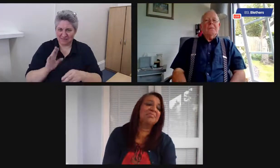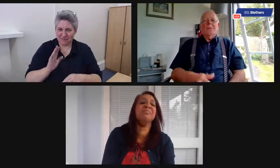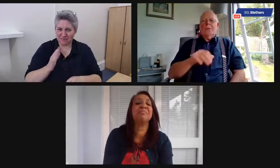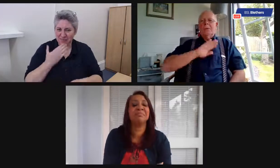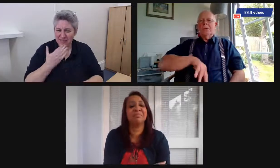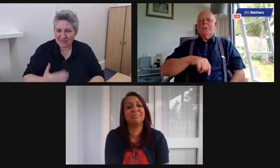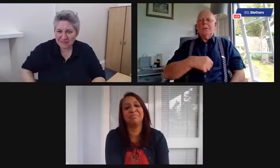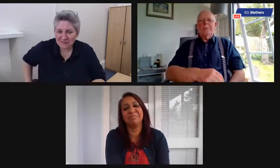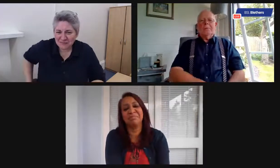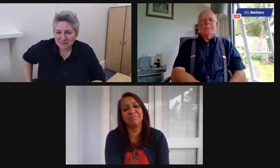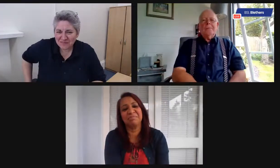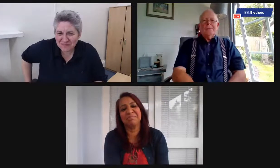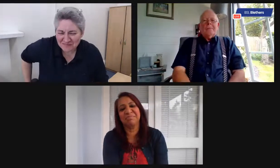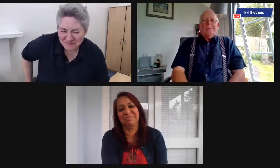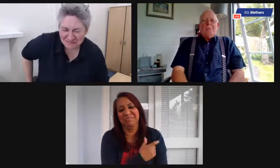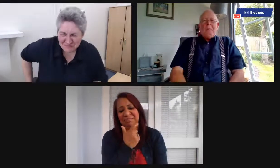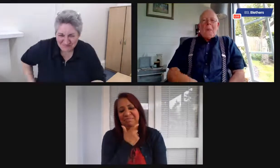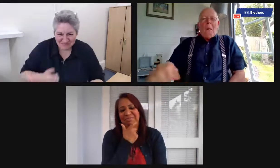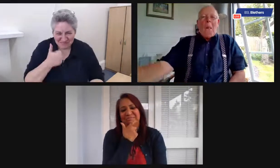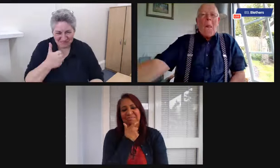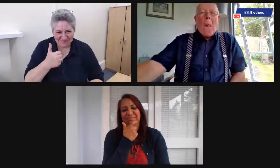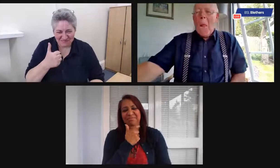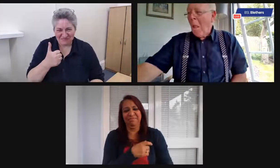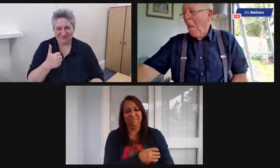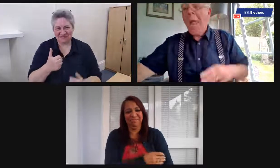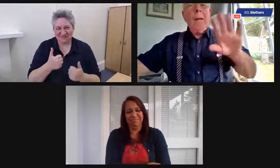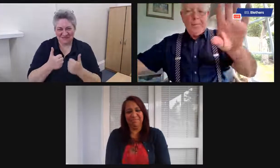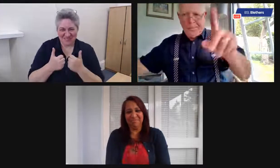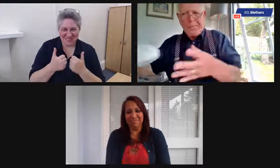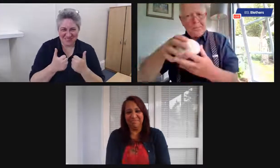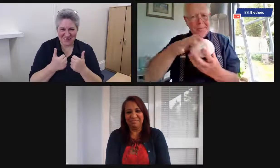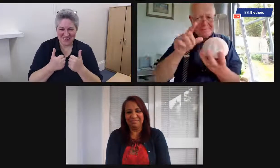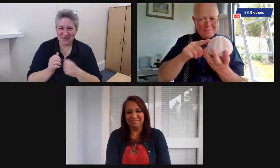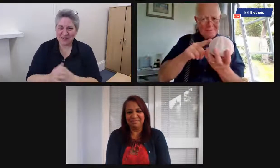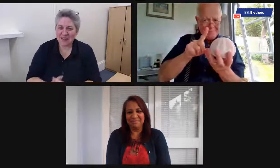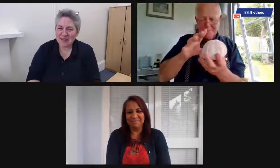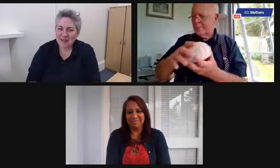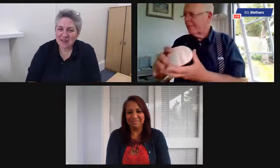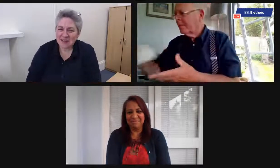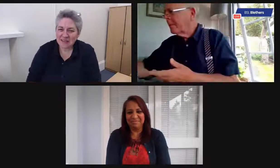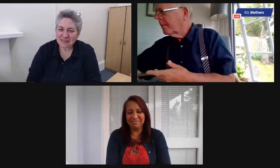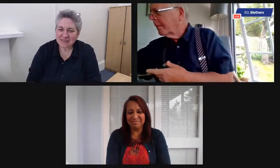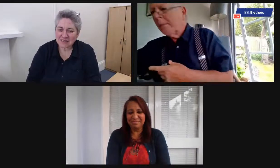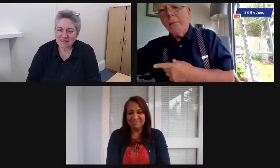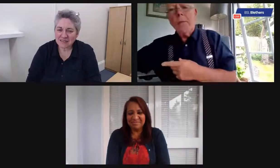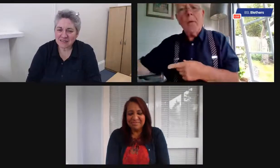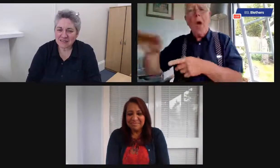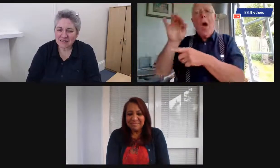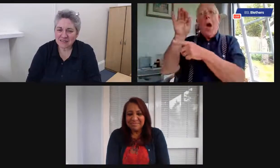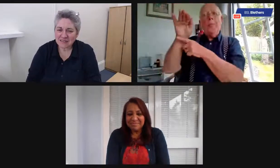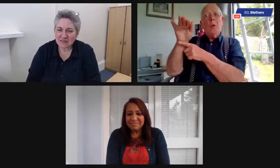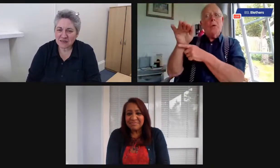Yeah. No, thank you. I'll just visit them. But look,